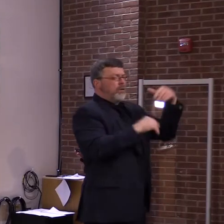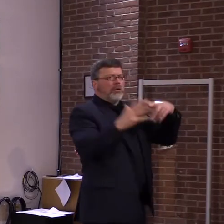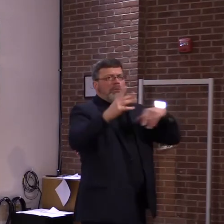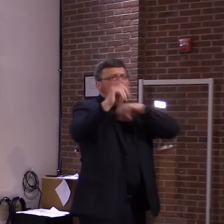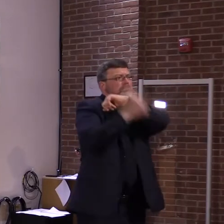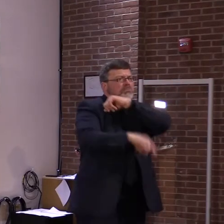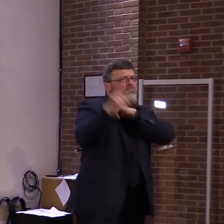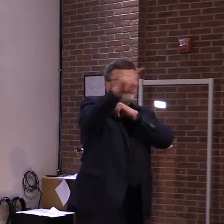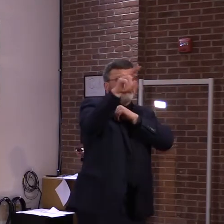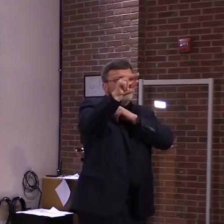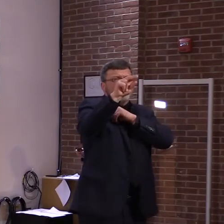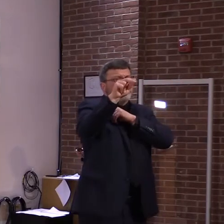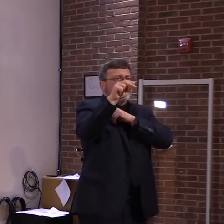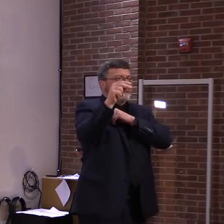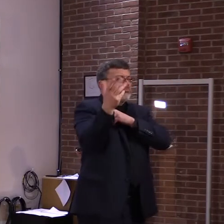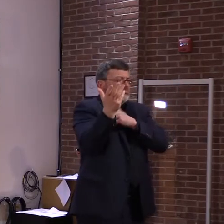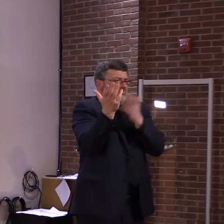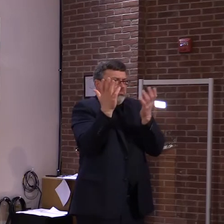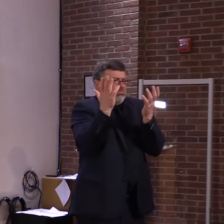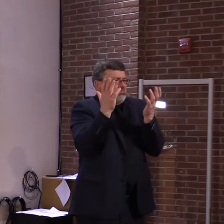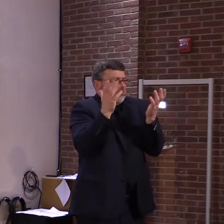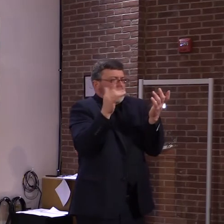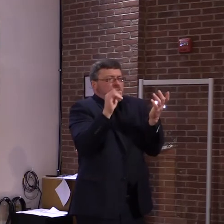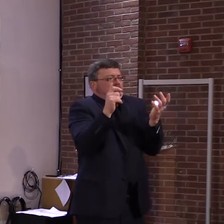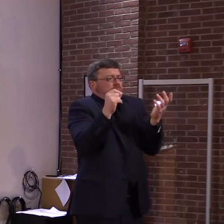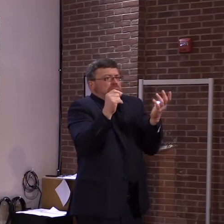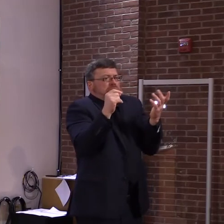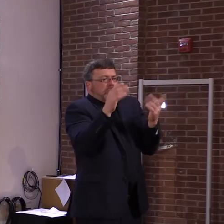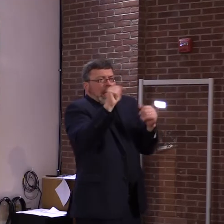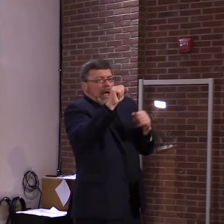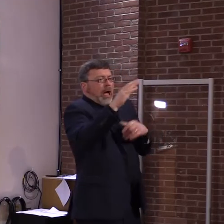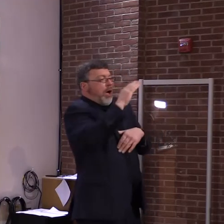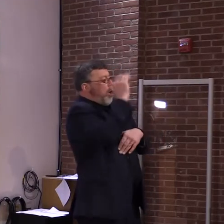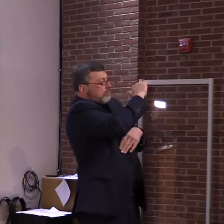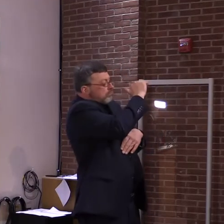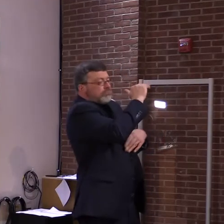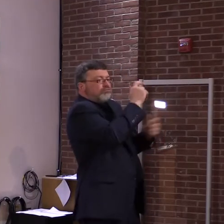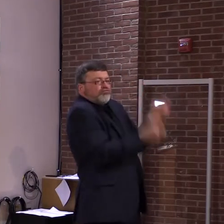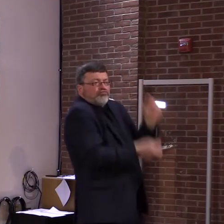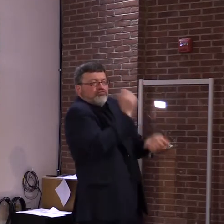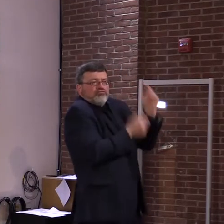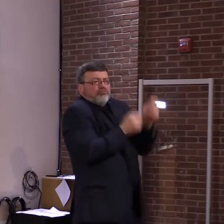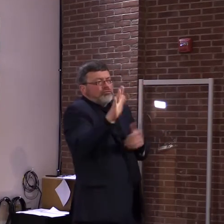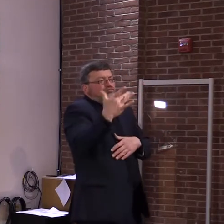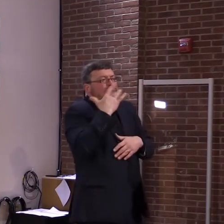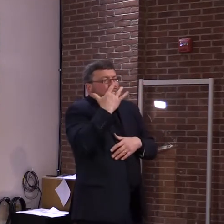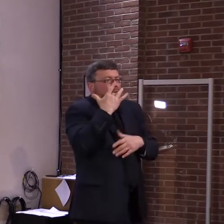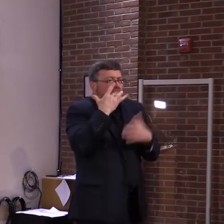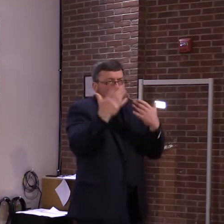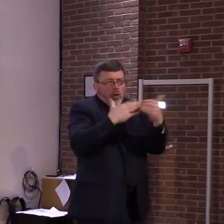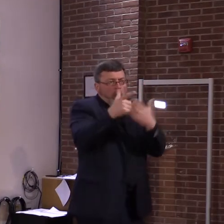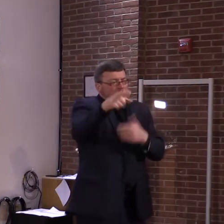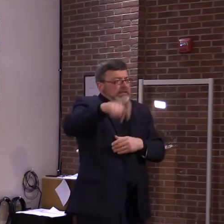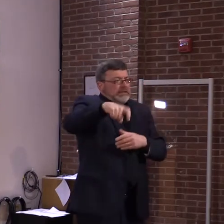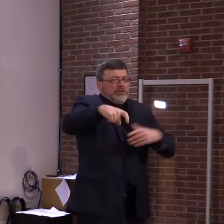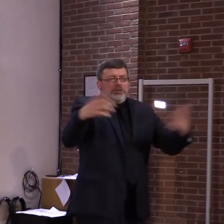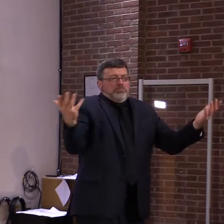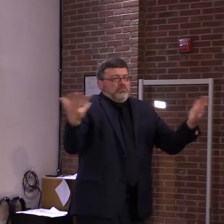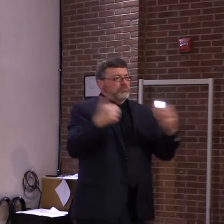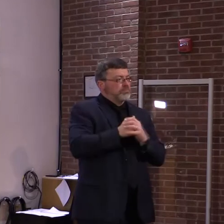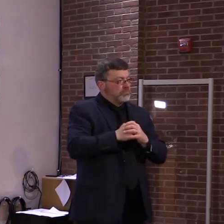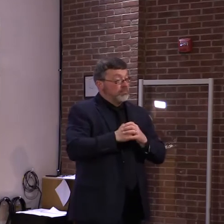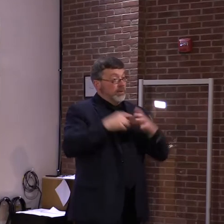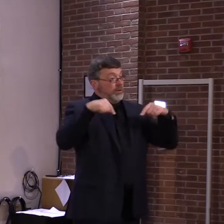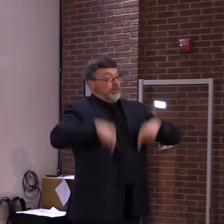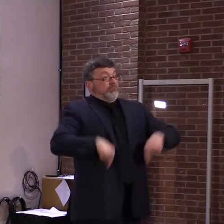time. And hopefully their uptake rate will increase. But we've been truly blessed here in Vermont. We're not experiencing that.